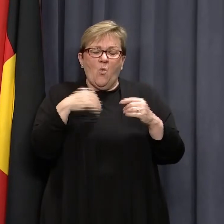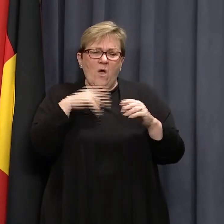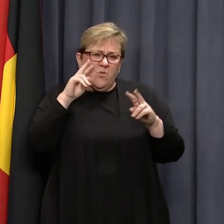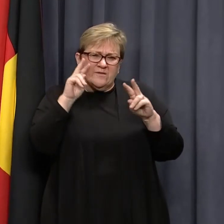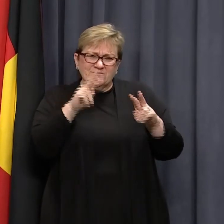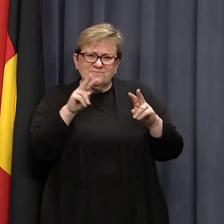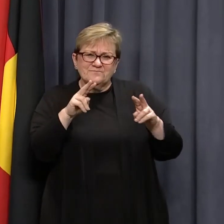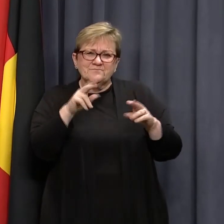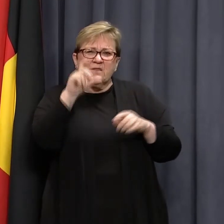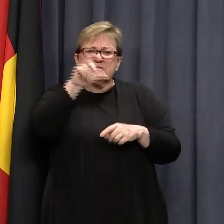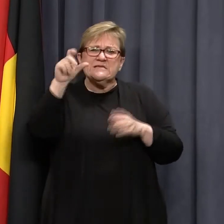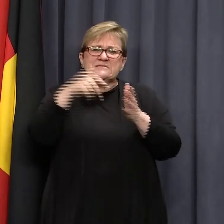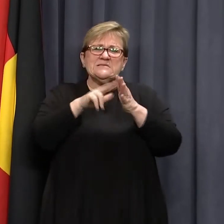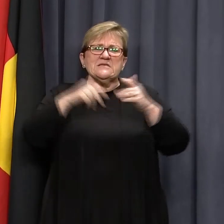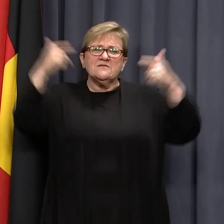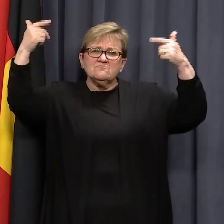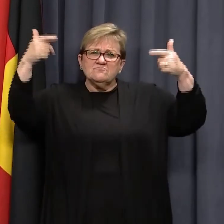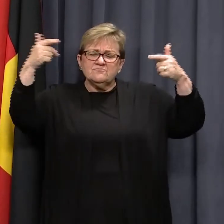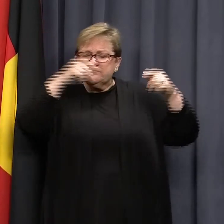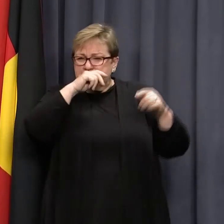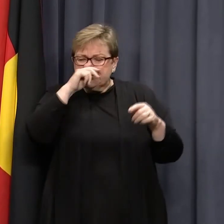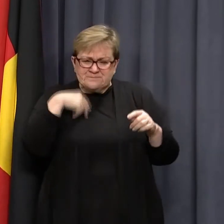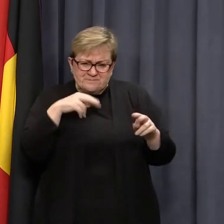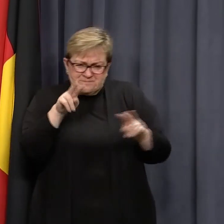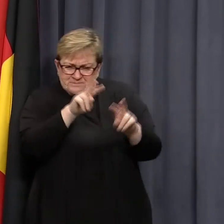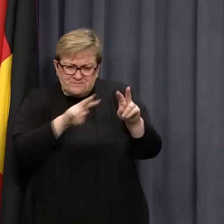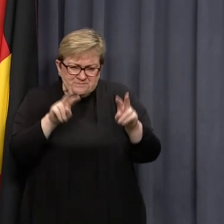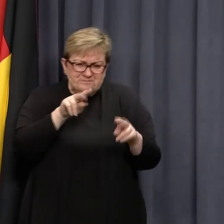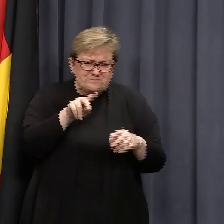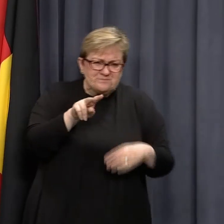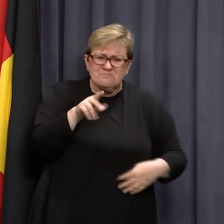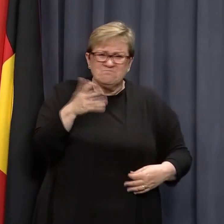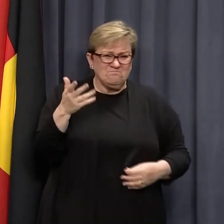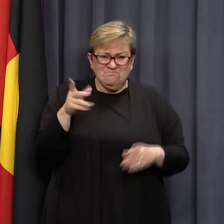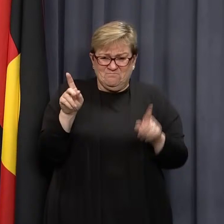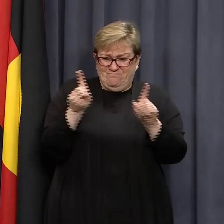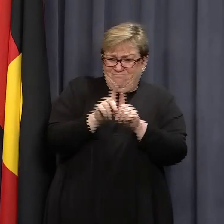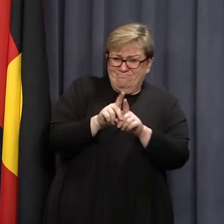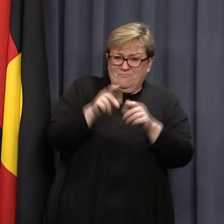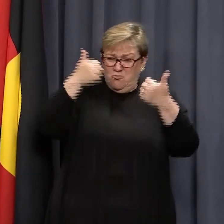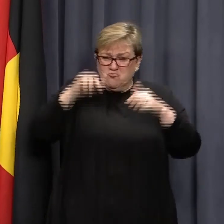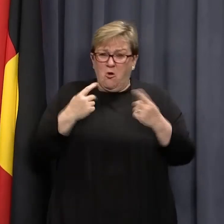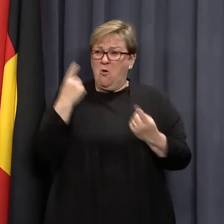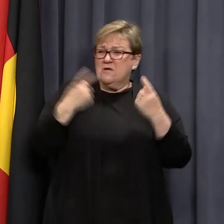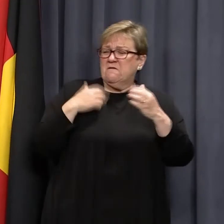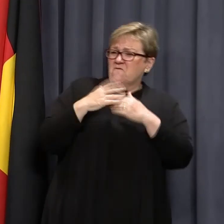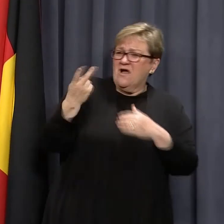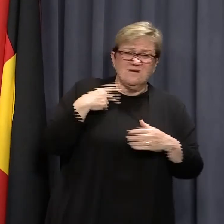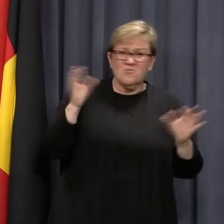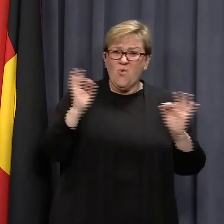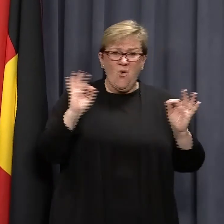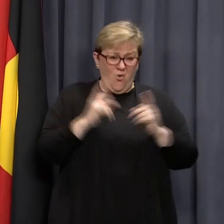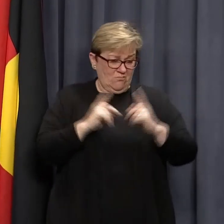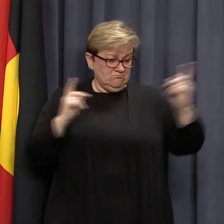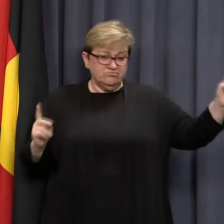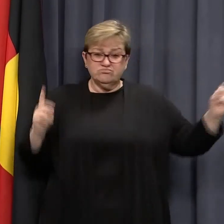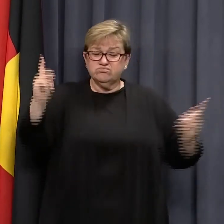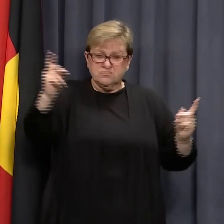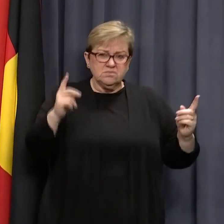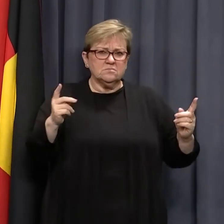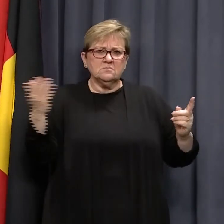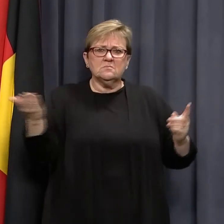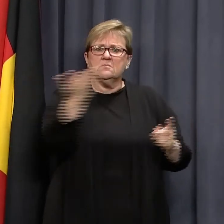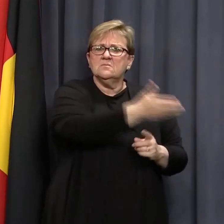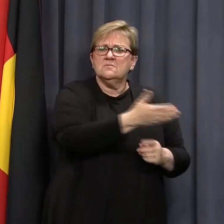of CCTV and other methods, they didn't know each other. They were at some distance from each other. So